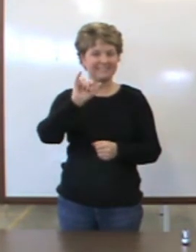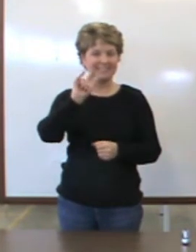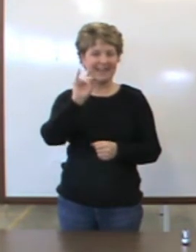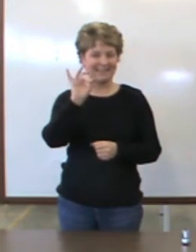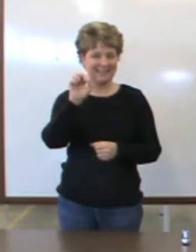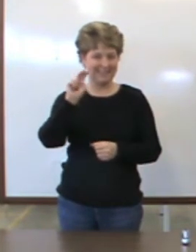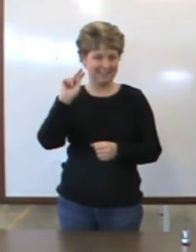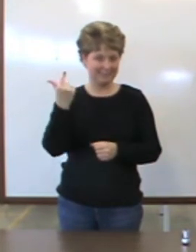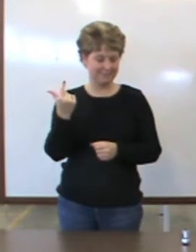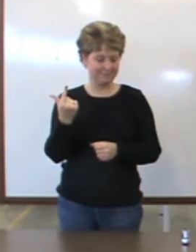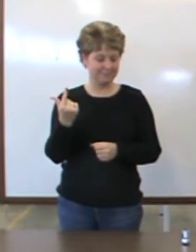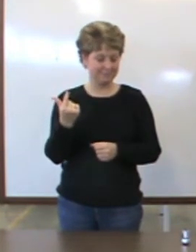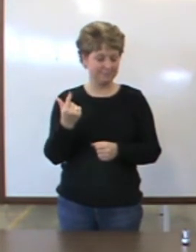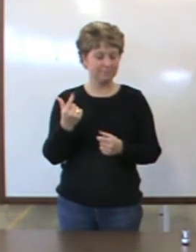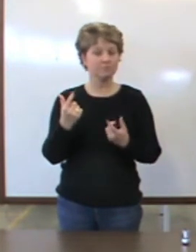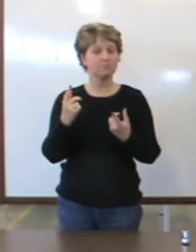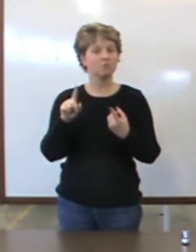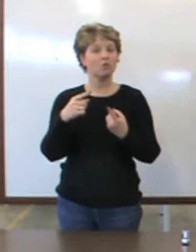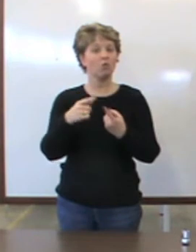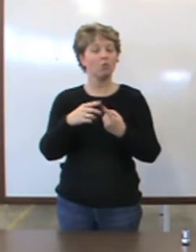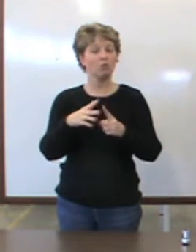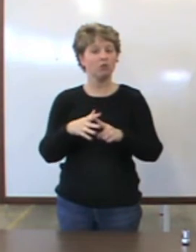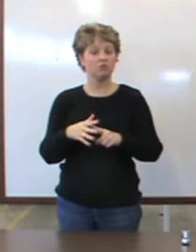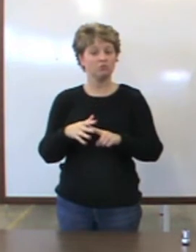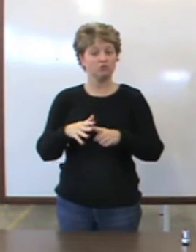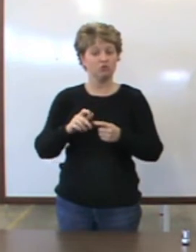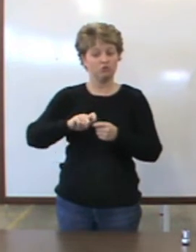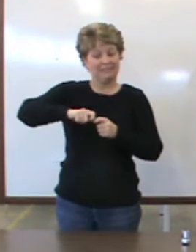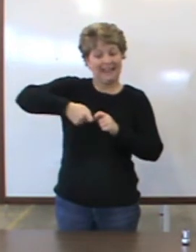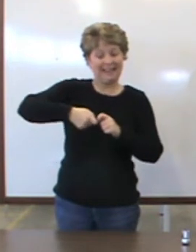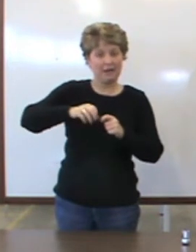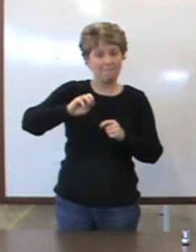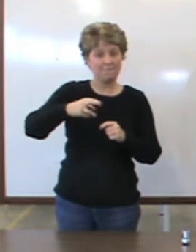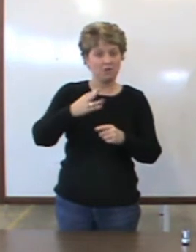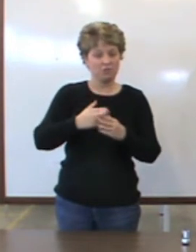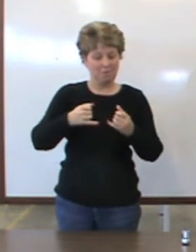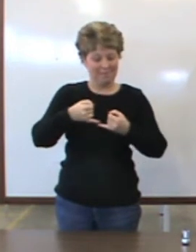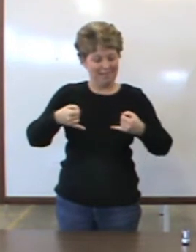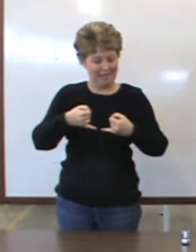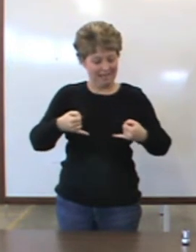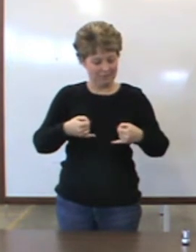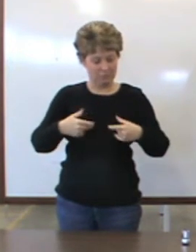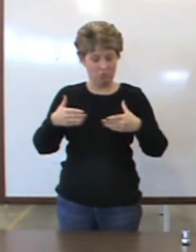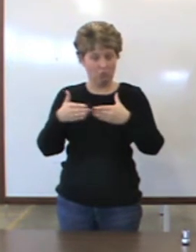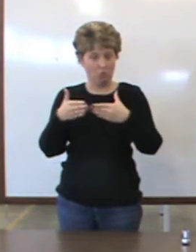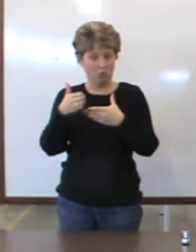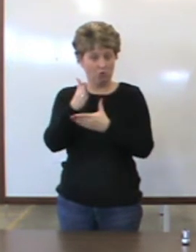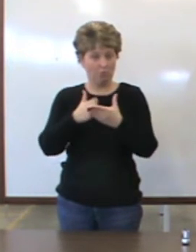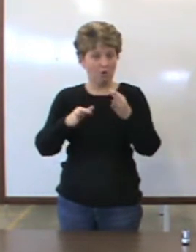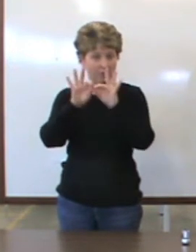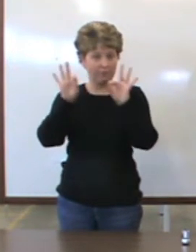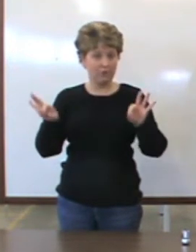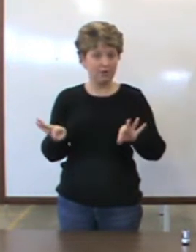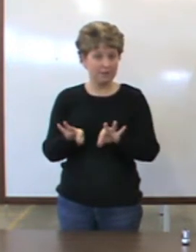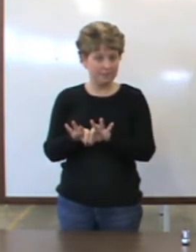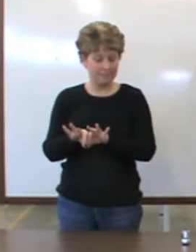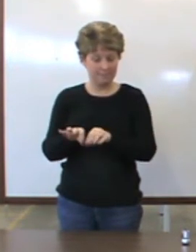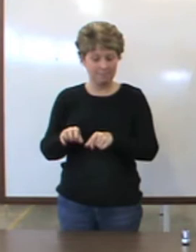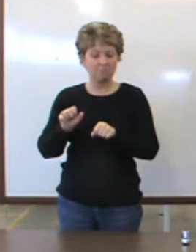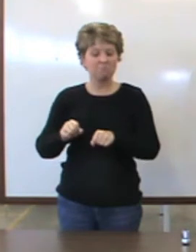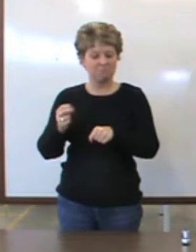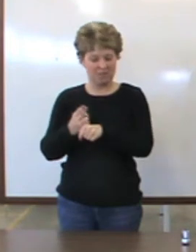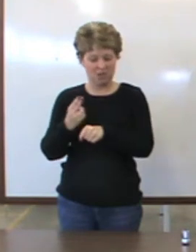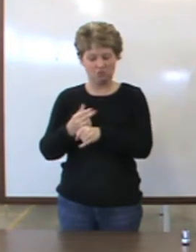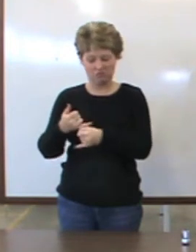When you go to tighten your mesh and turn the bar, there are some lines on the corner part of the frame. You can